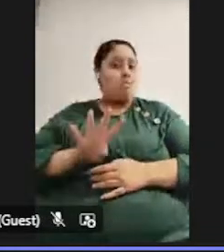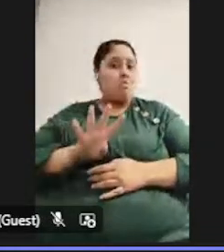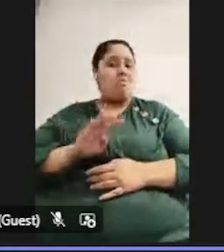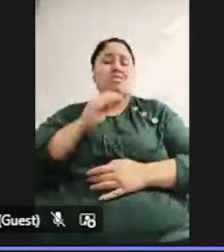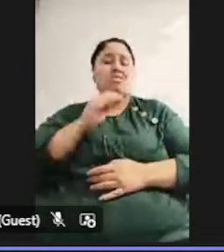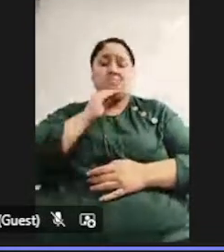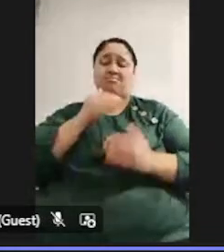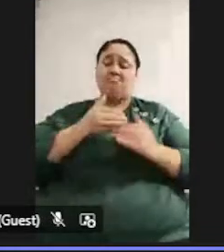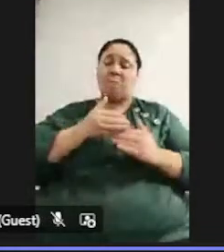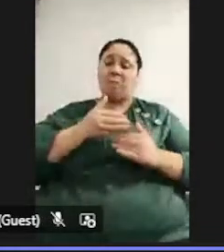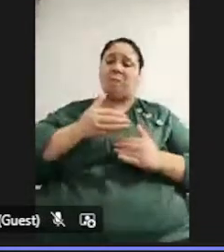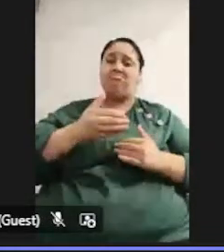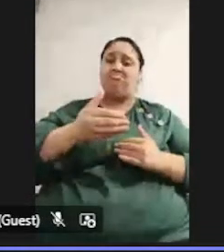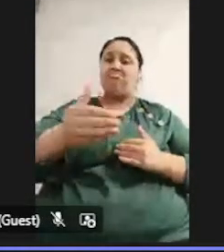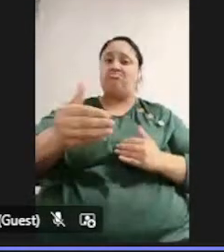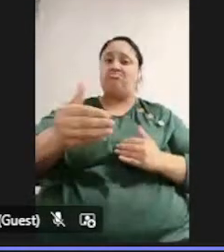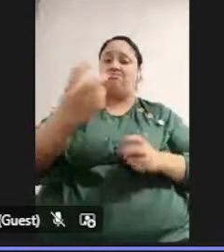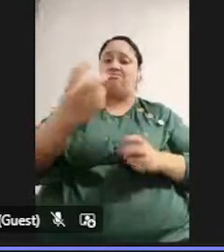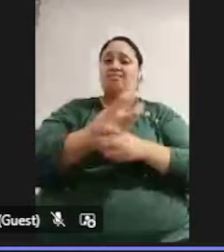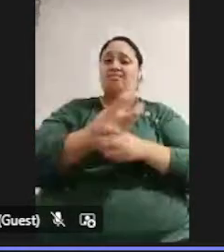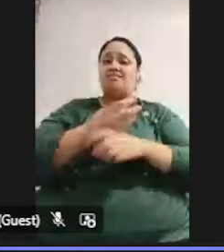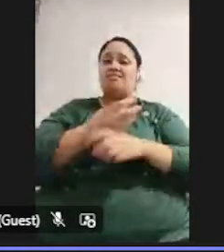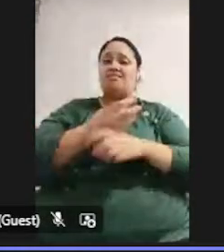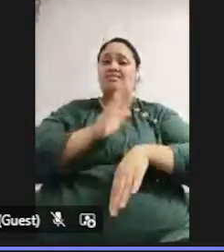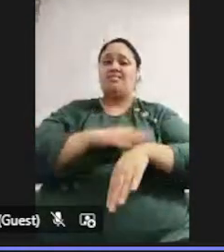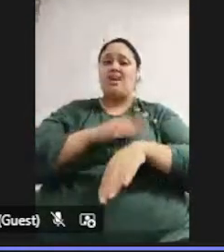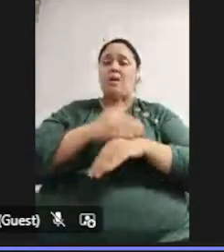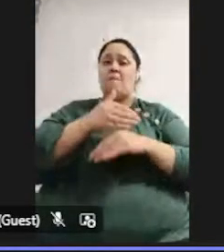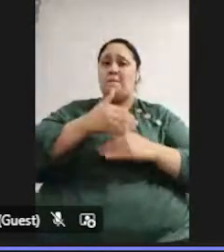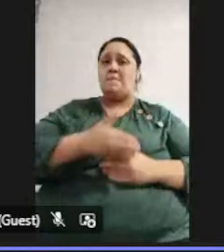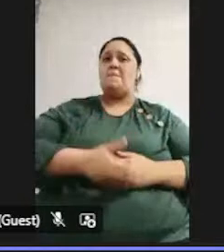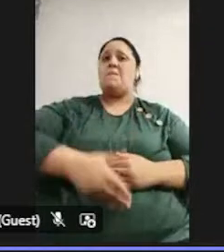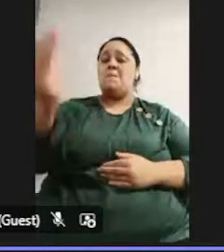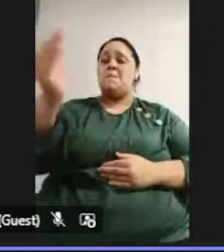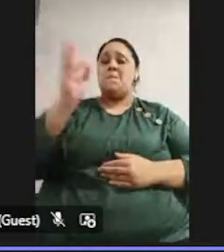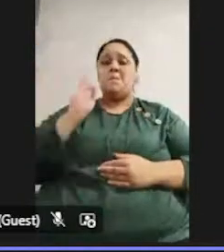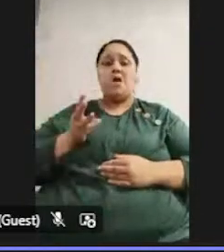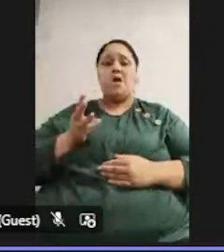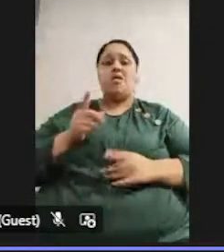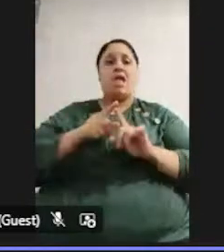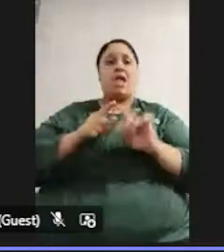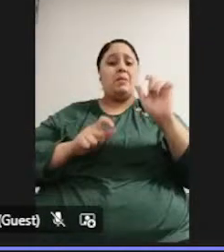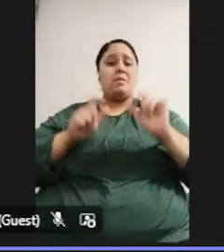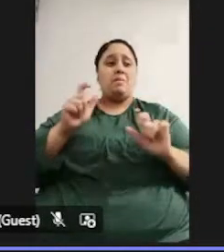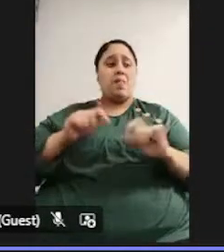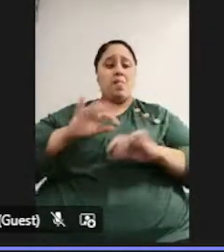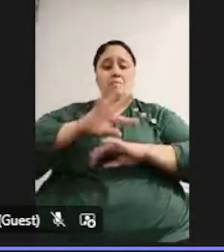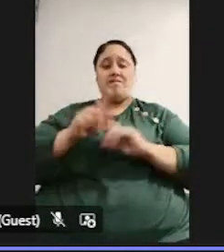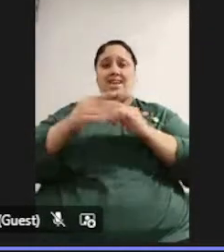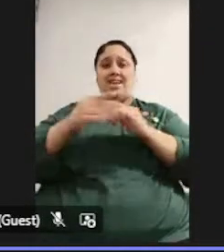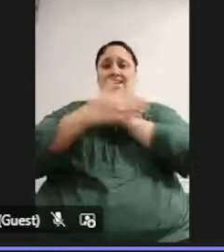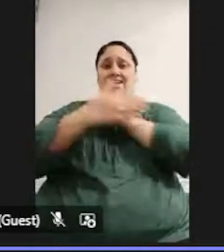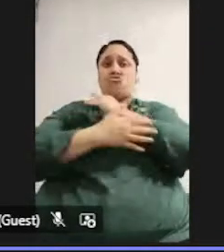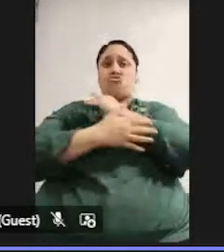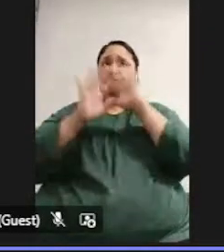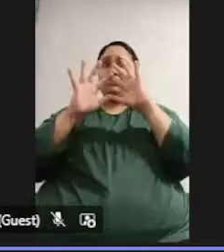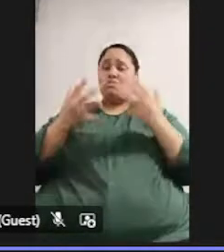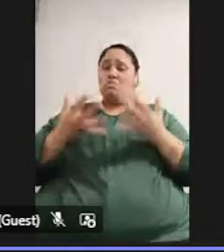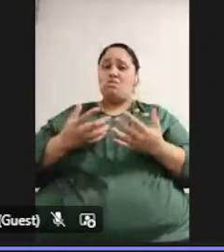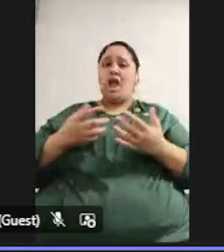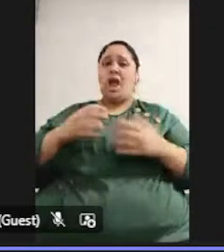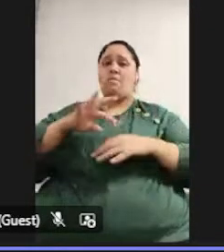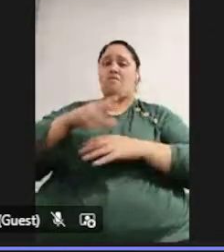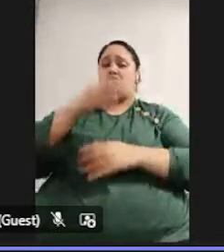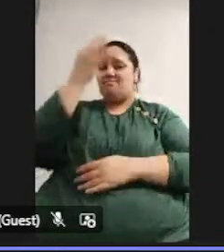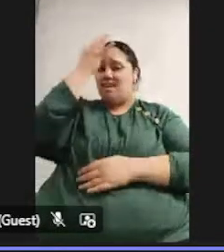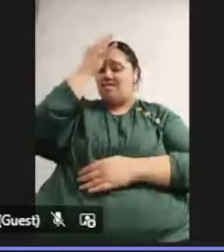time ahead. And I think as the citizens of the province and the country, and again, as provincial government, our job is to